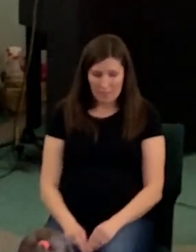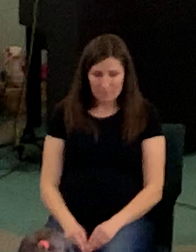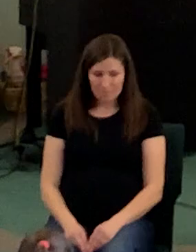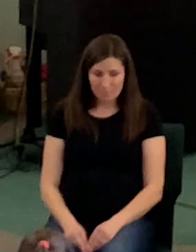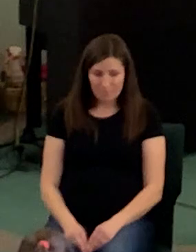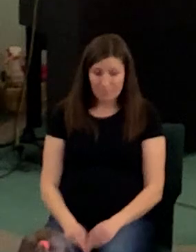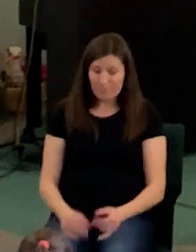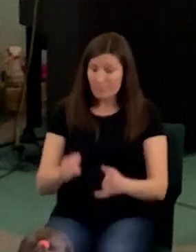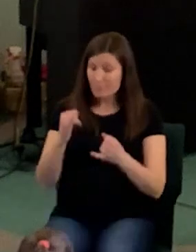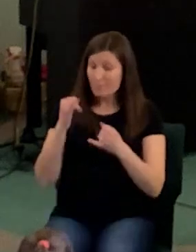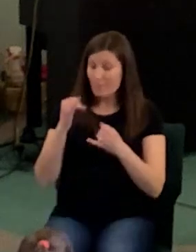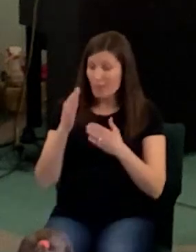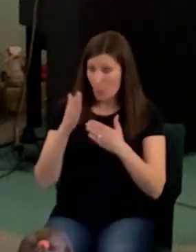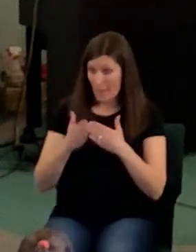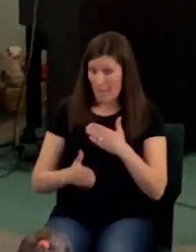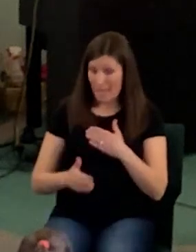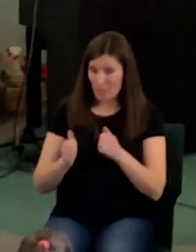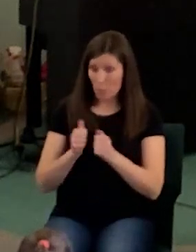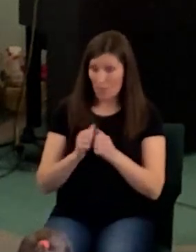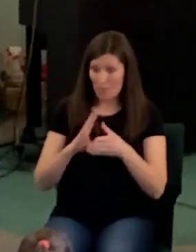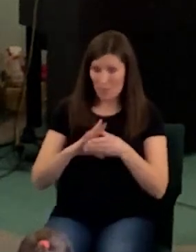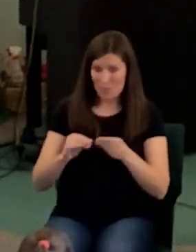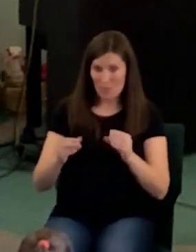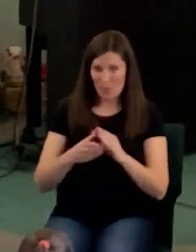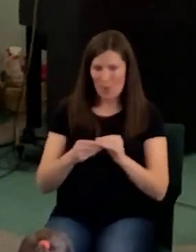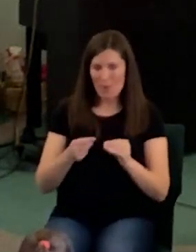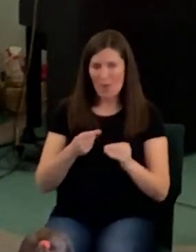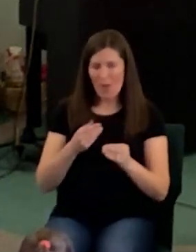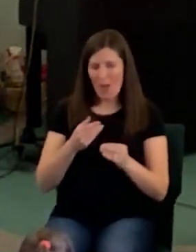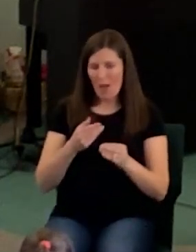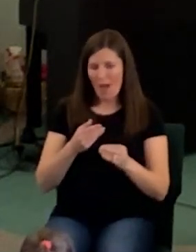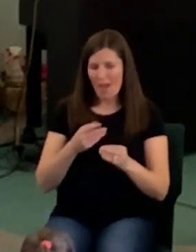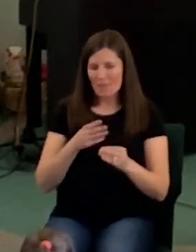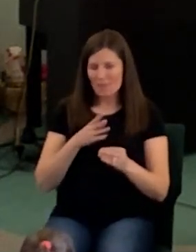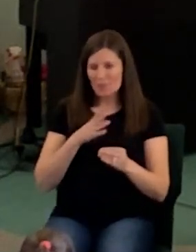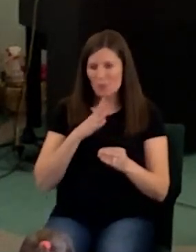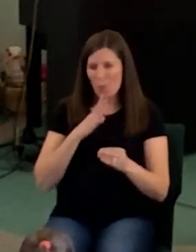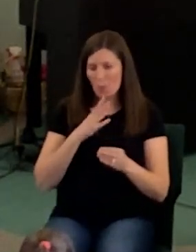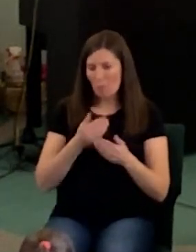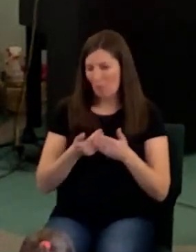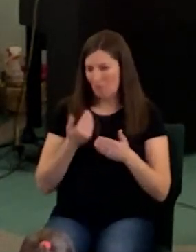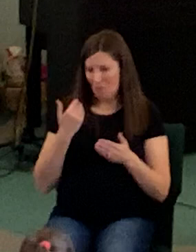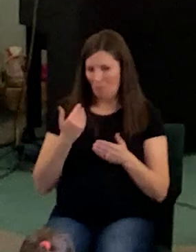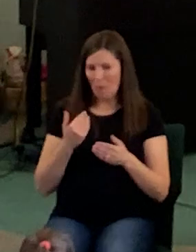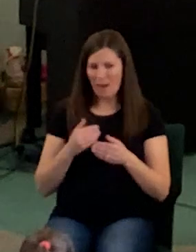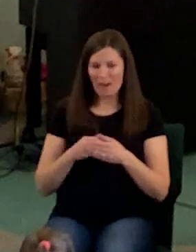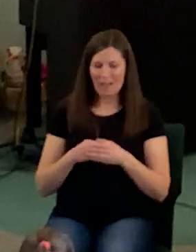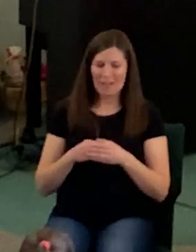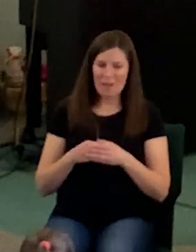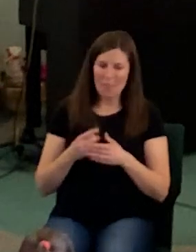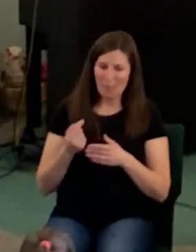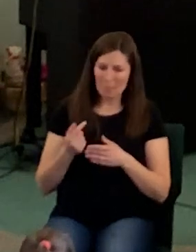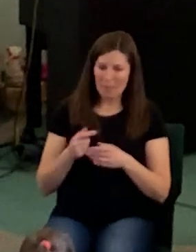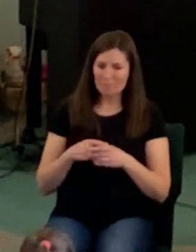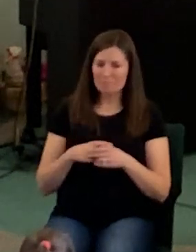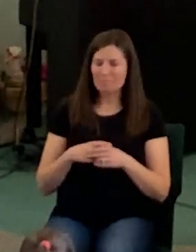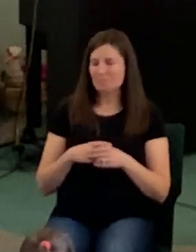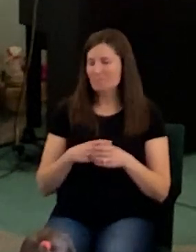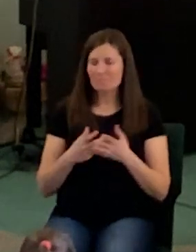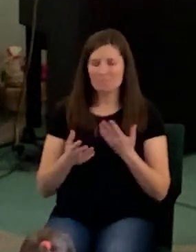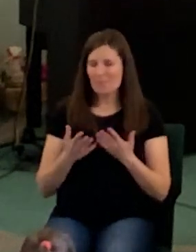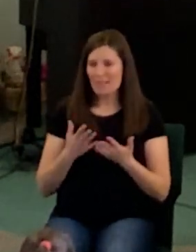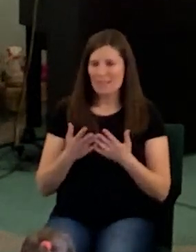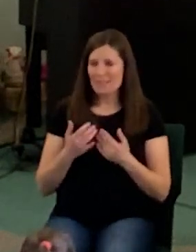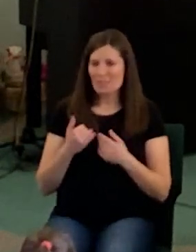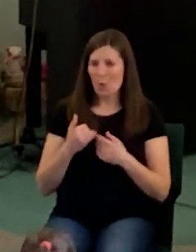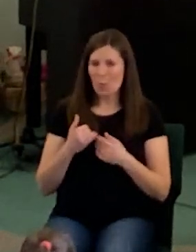I want to end with a story. I've told a version of this story before, and there are two stories of water leaking through my garage. So if I